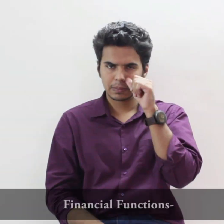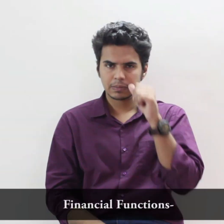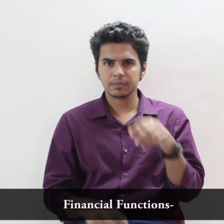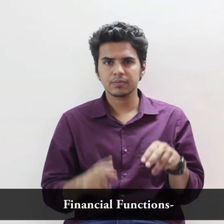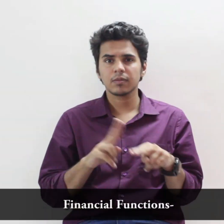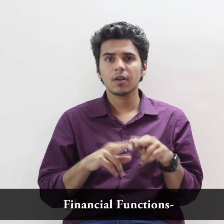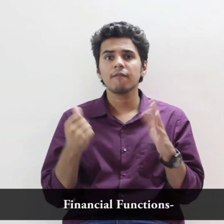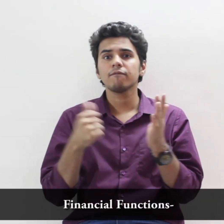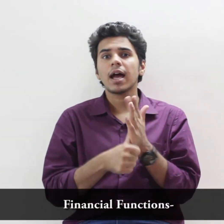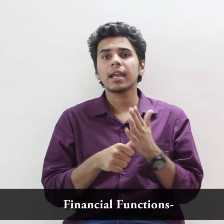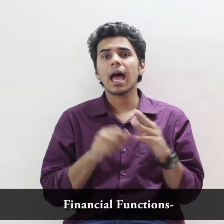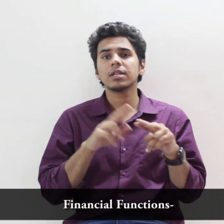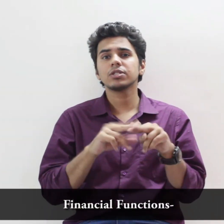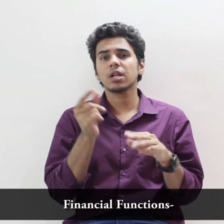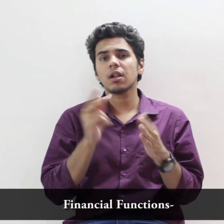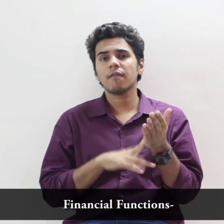Financial functions.